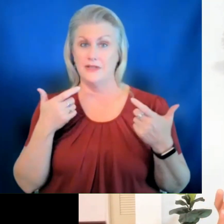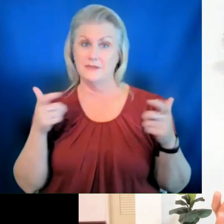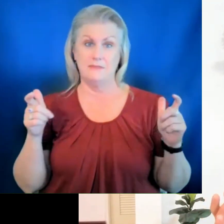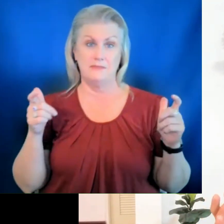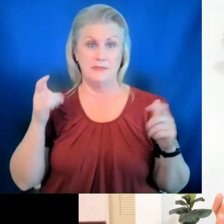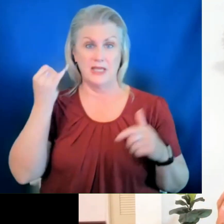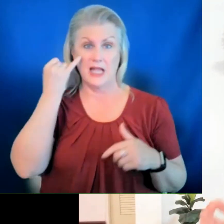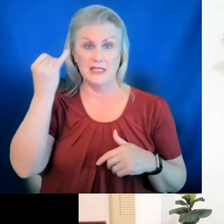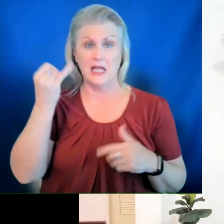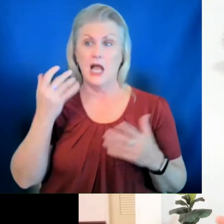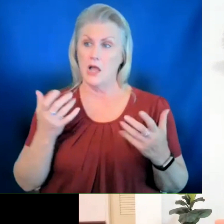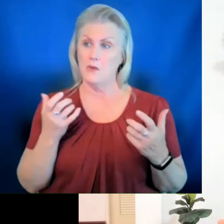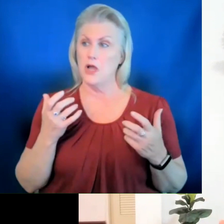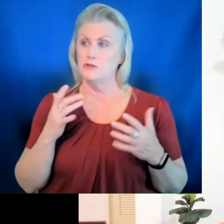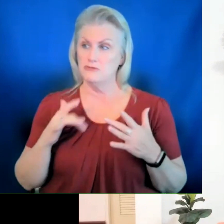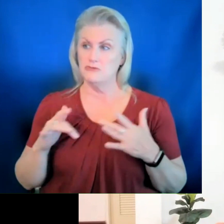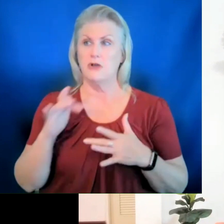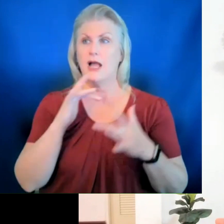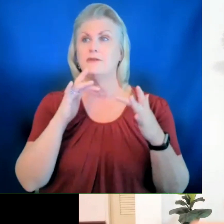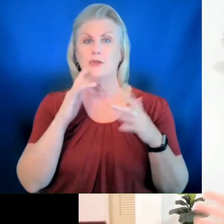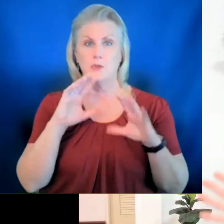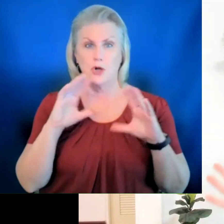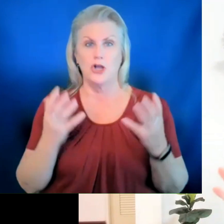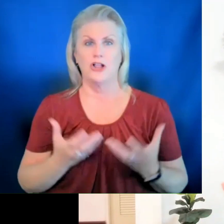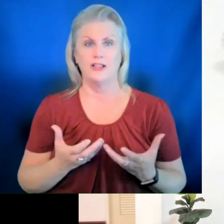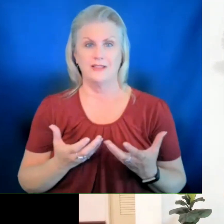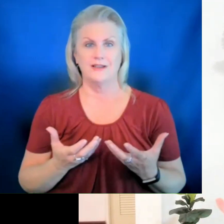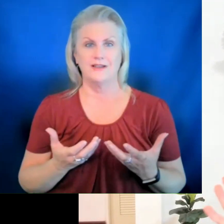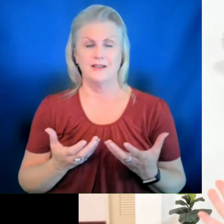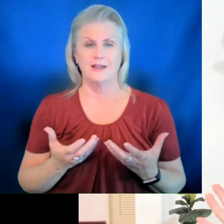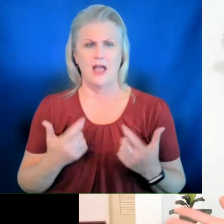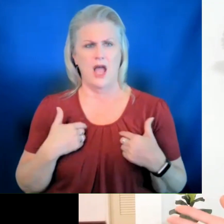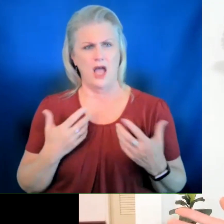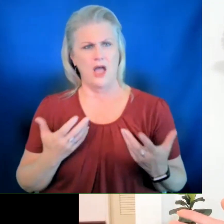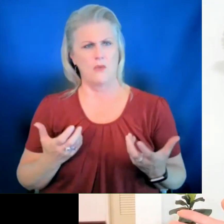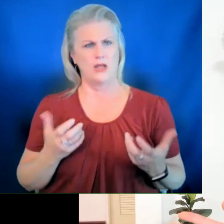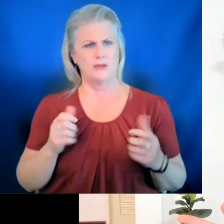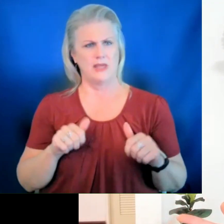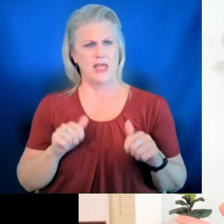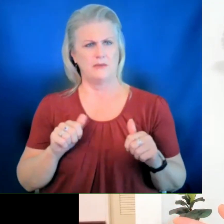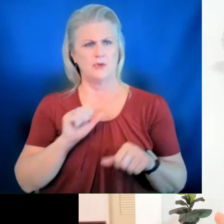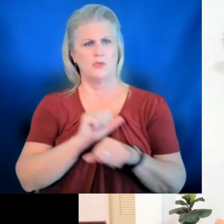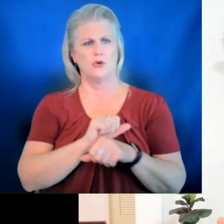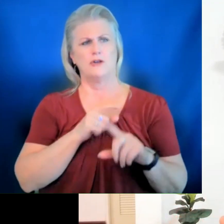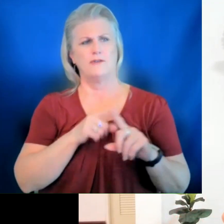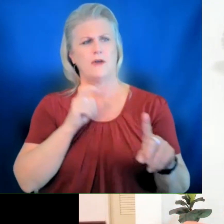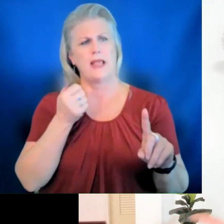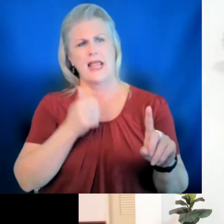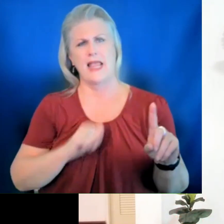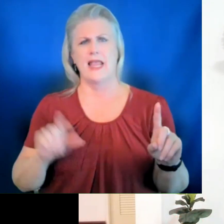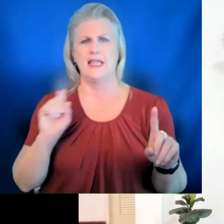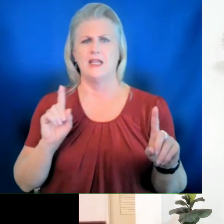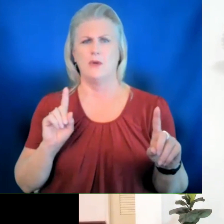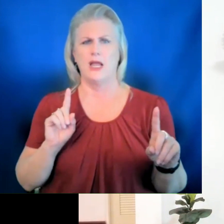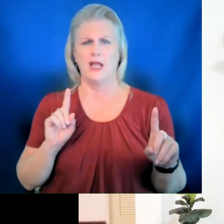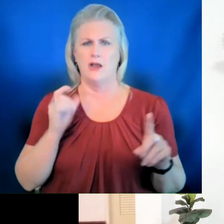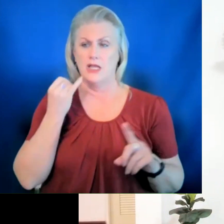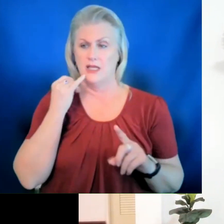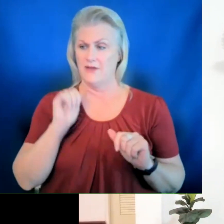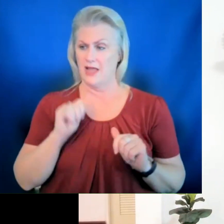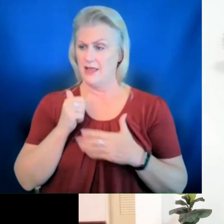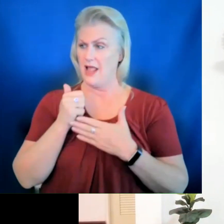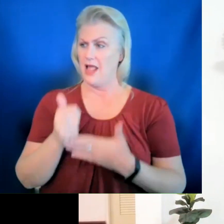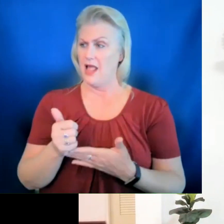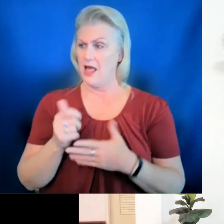idea that I want to travel the world and I want to be able to work from anywhere. And if I can help